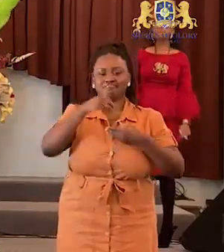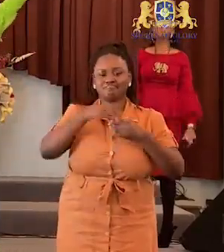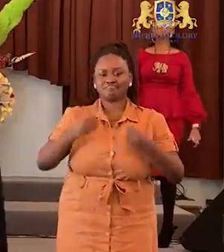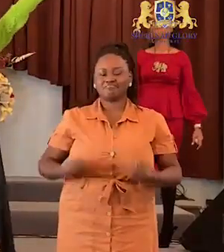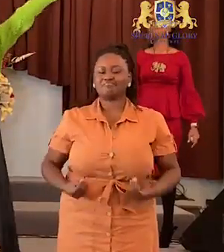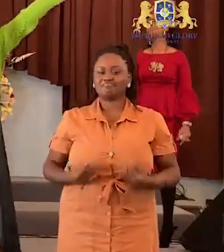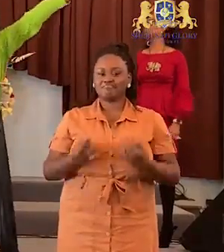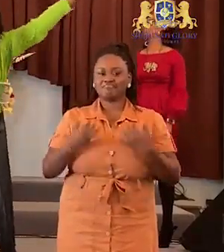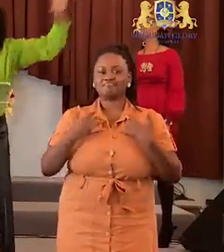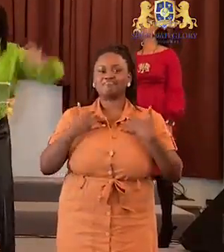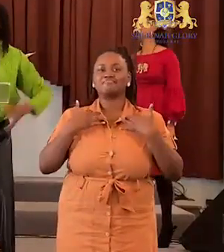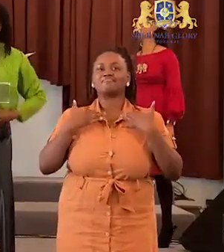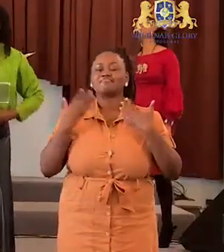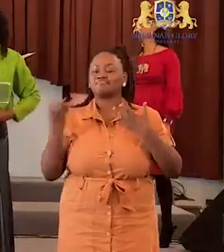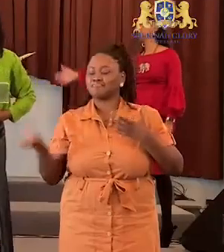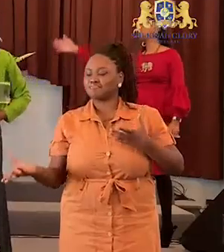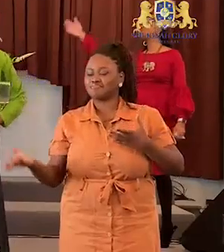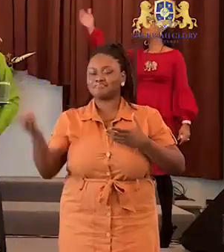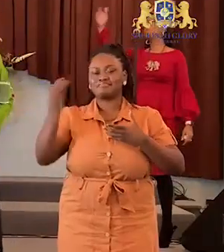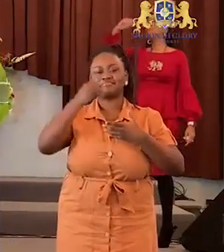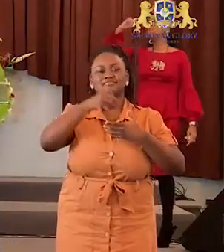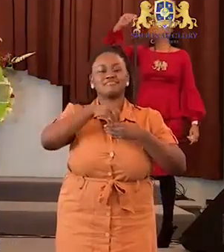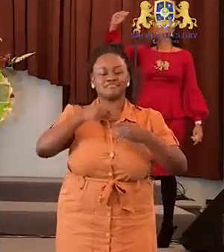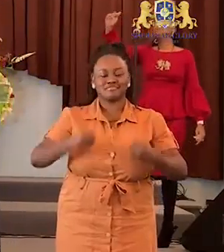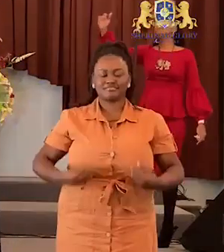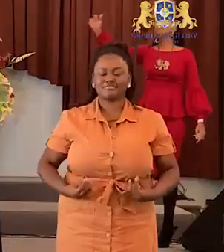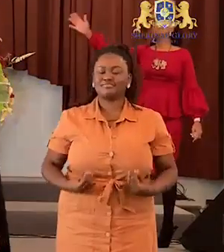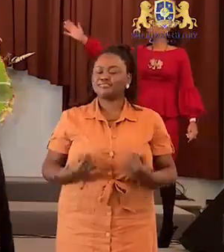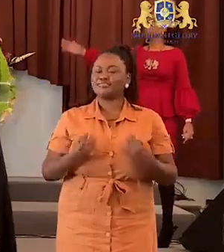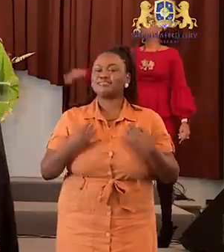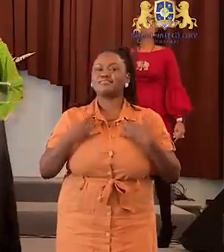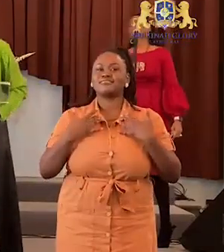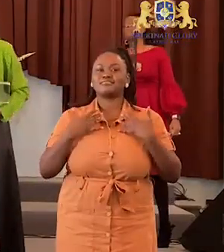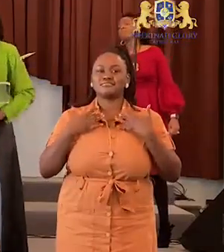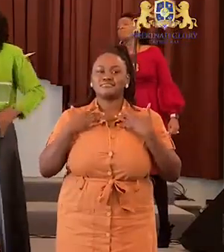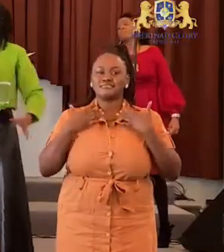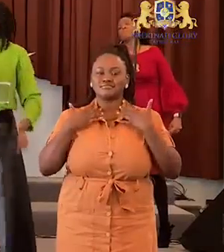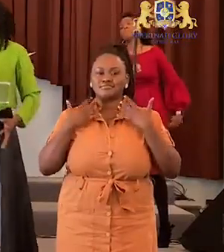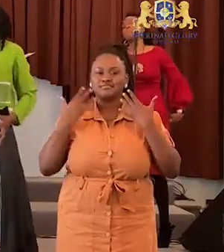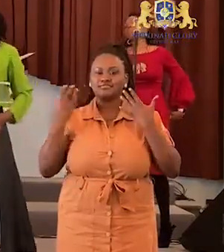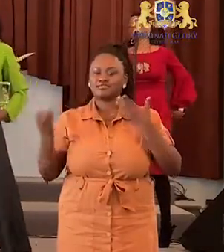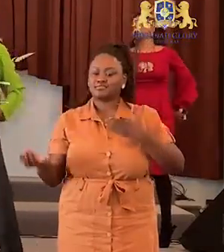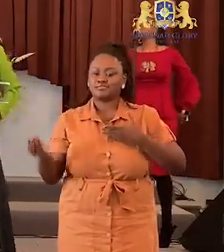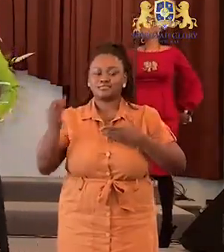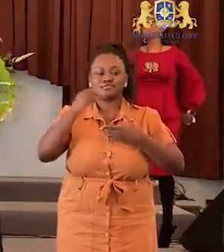Fill me up, God.